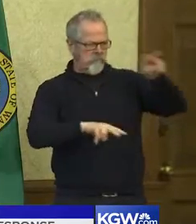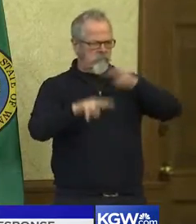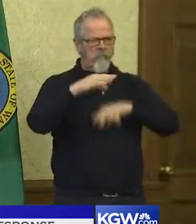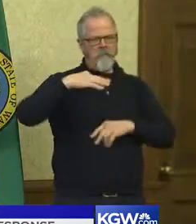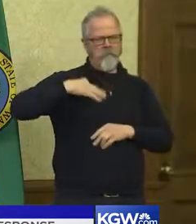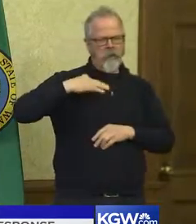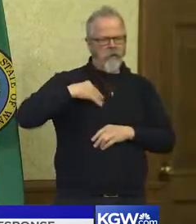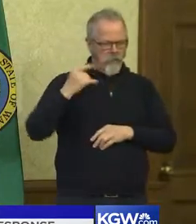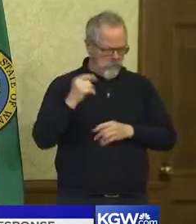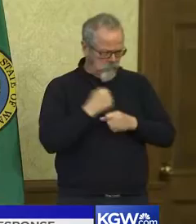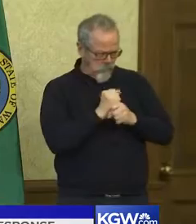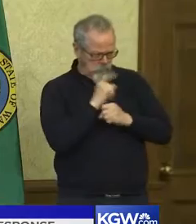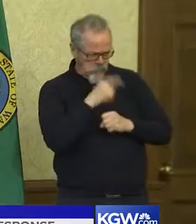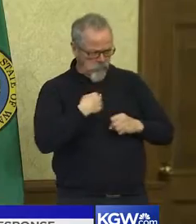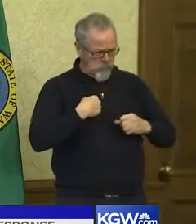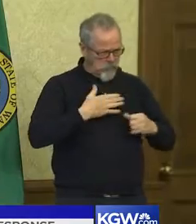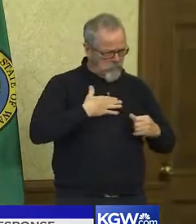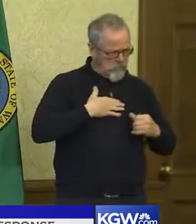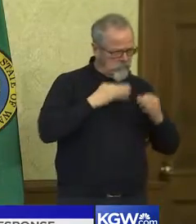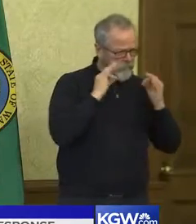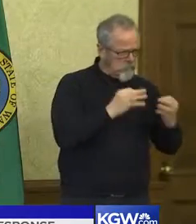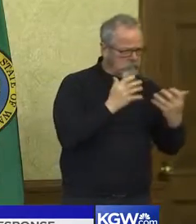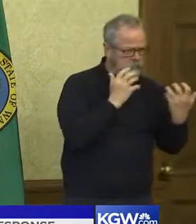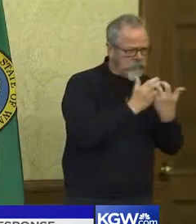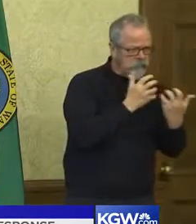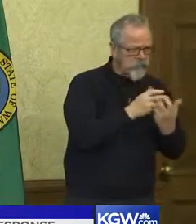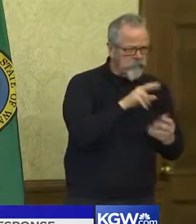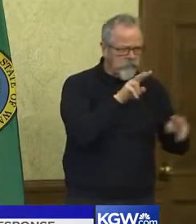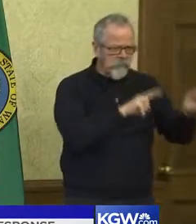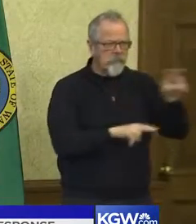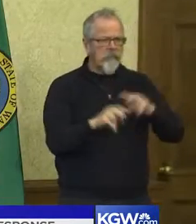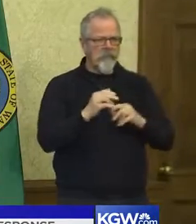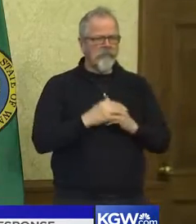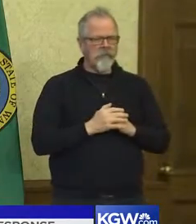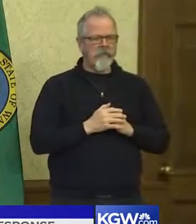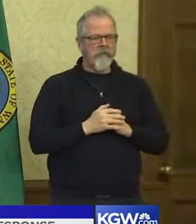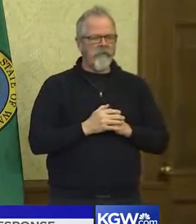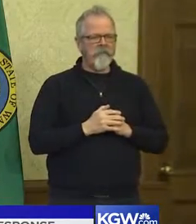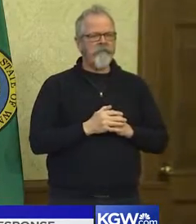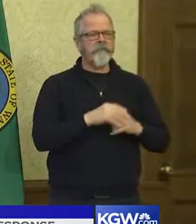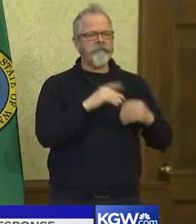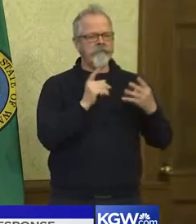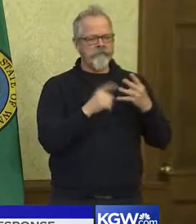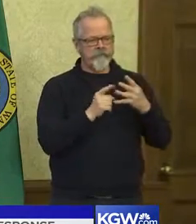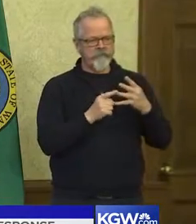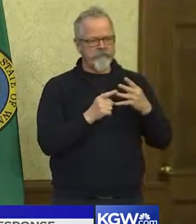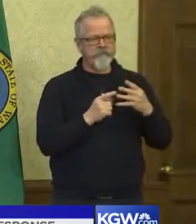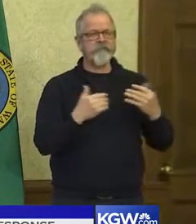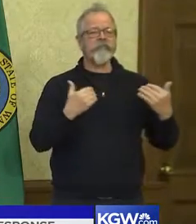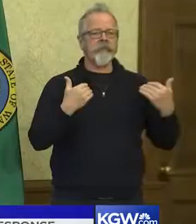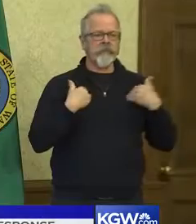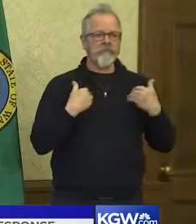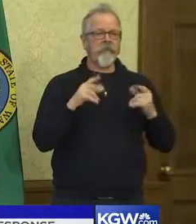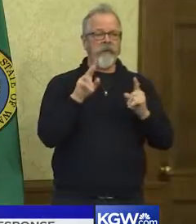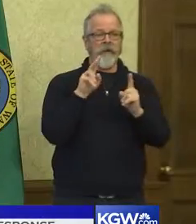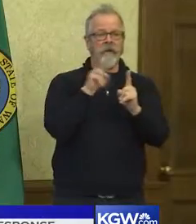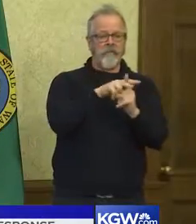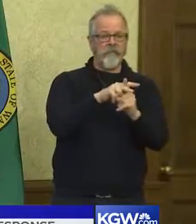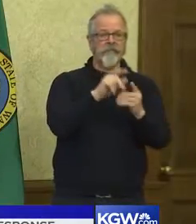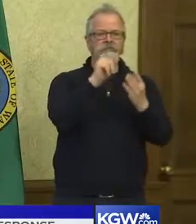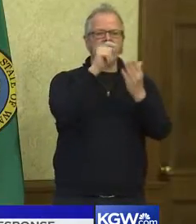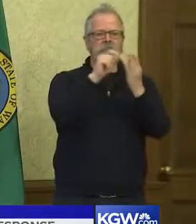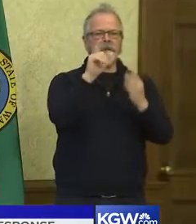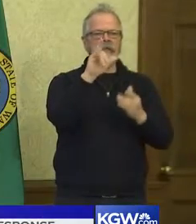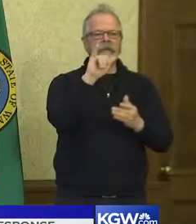who has tried to put together a bookshelf without instructions, you know what ultimately happens. Please follow the checklist so that that is not you